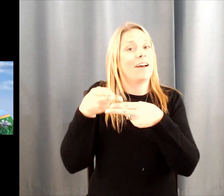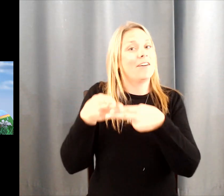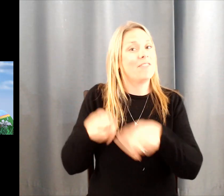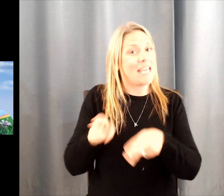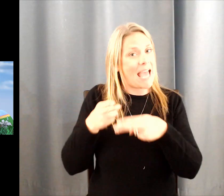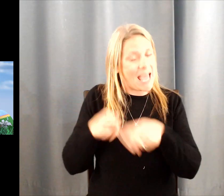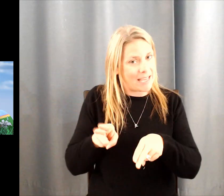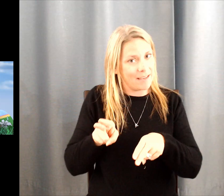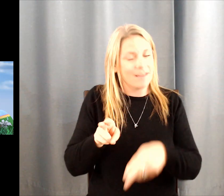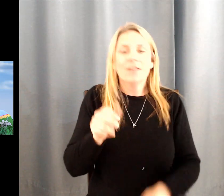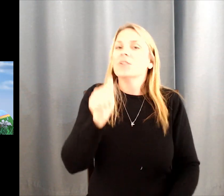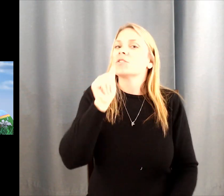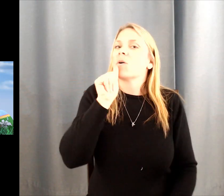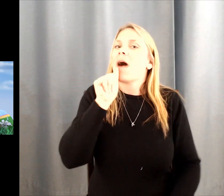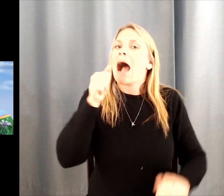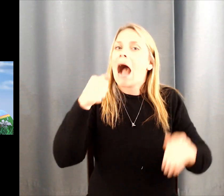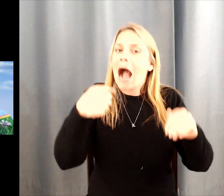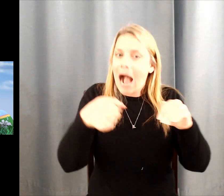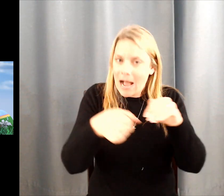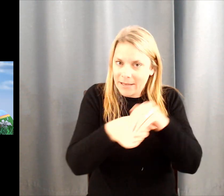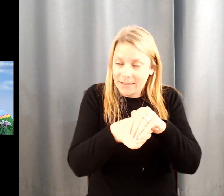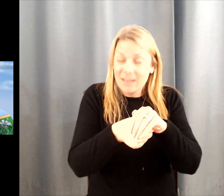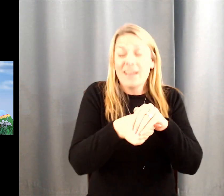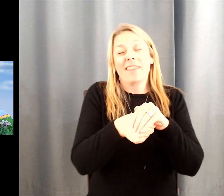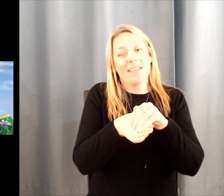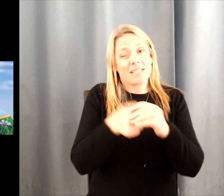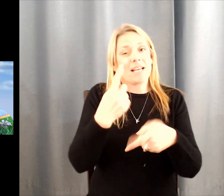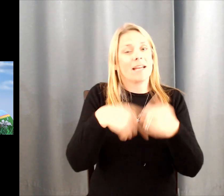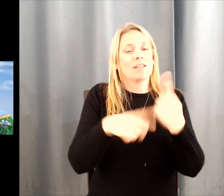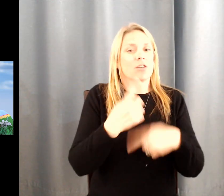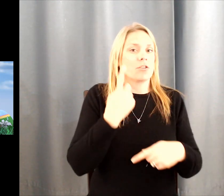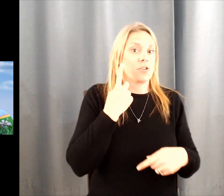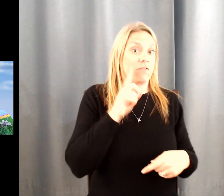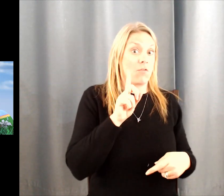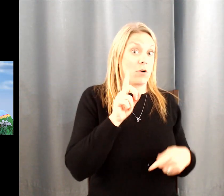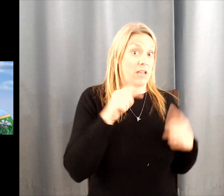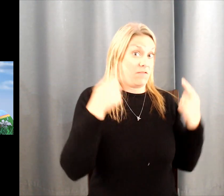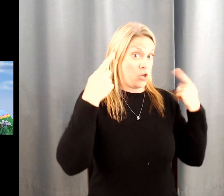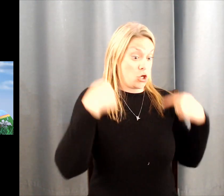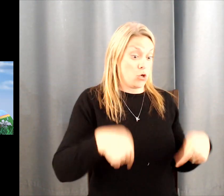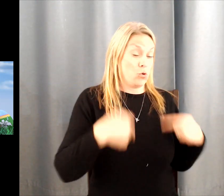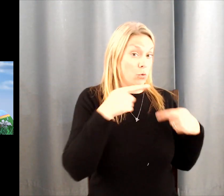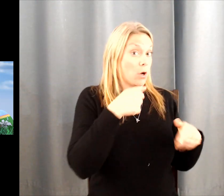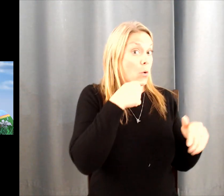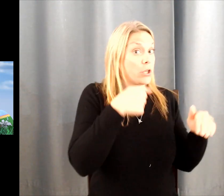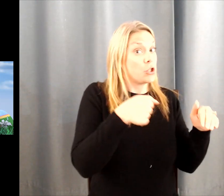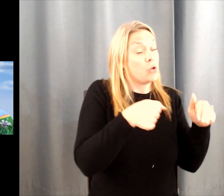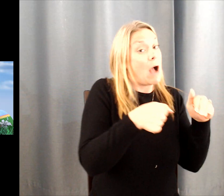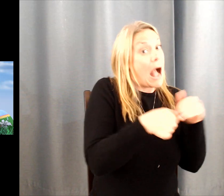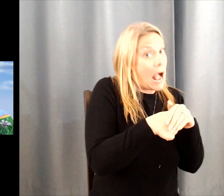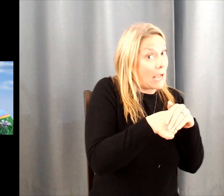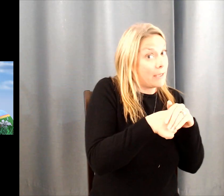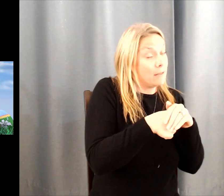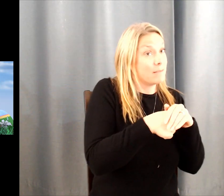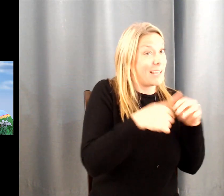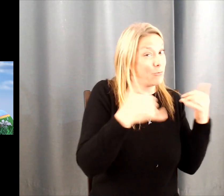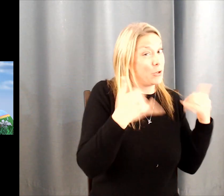the egg. So hide. This sign is also for if you were going to hide, like when you were playing